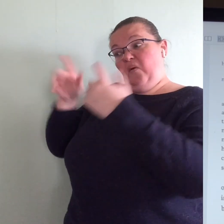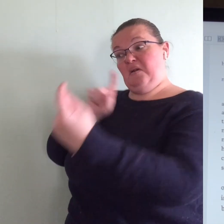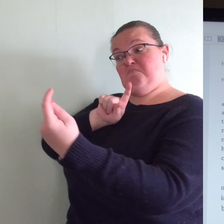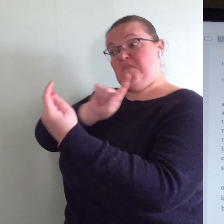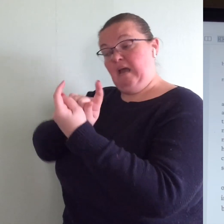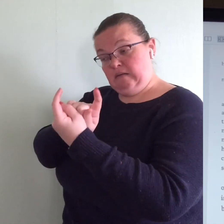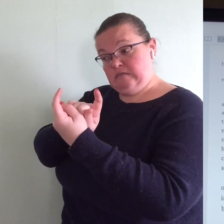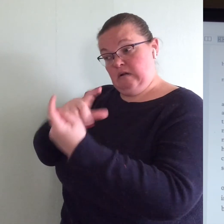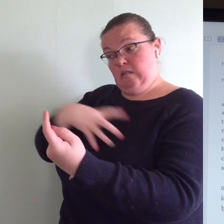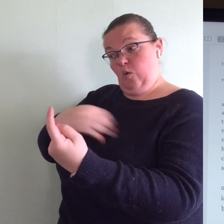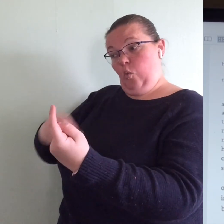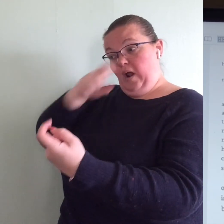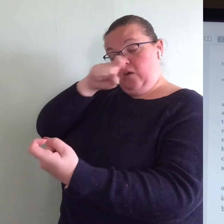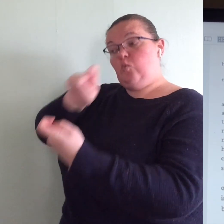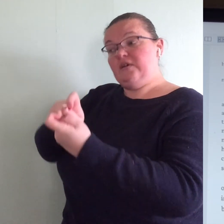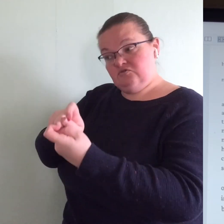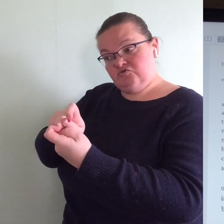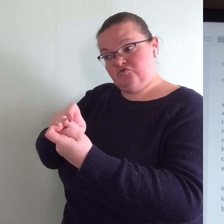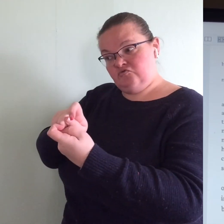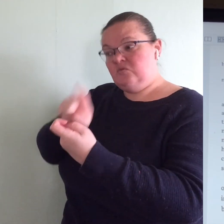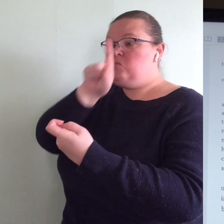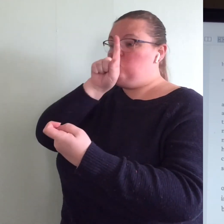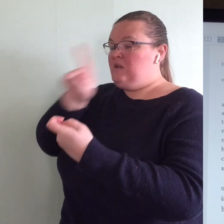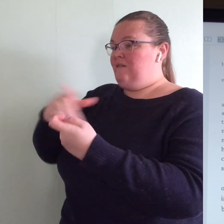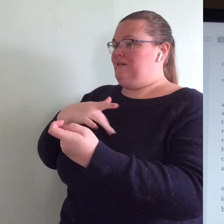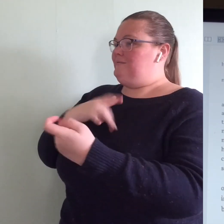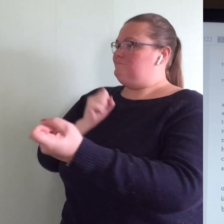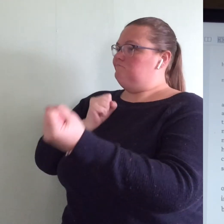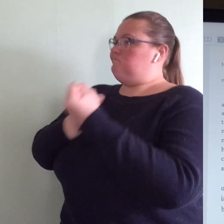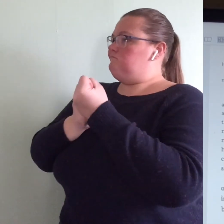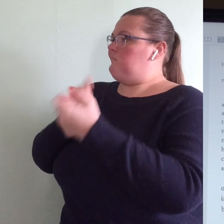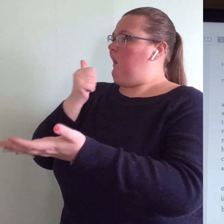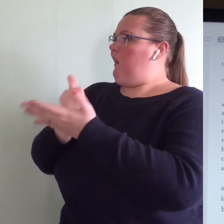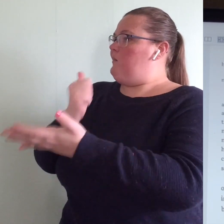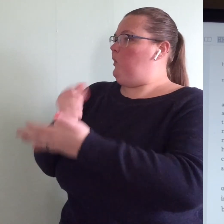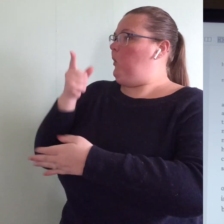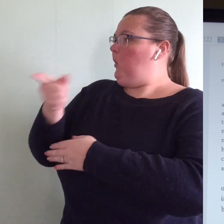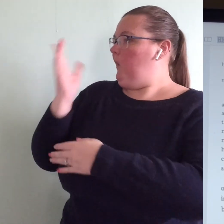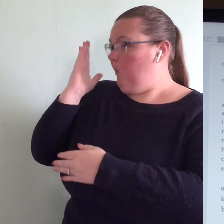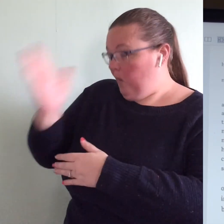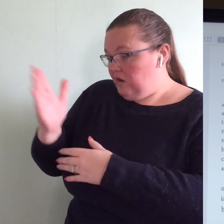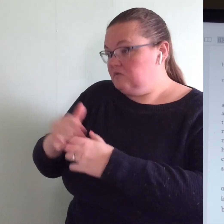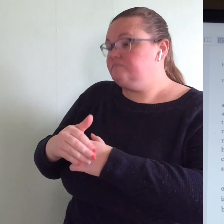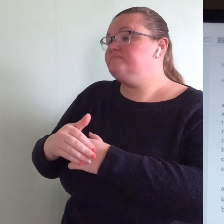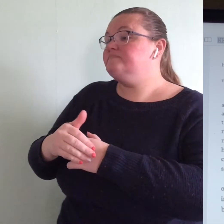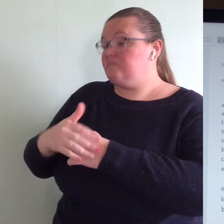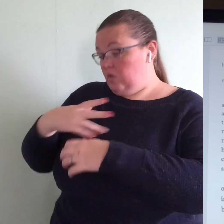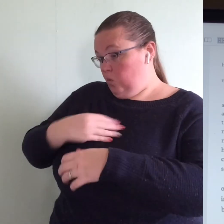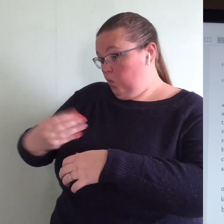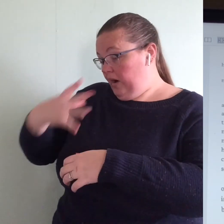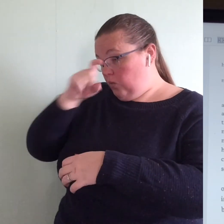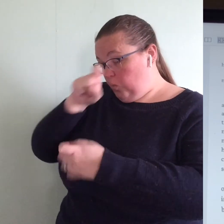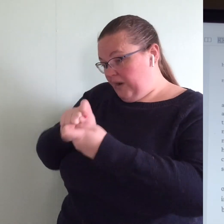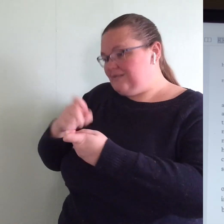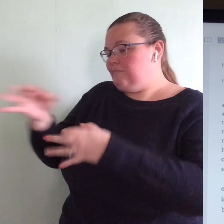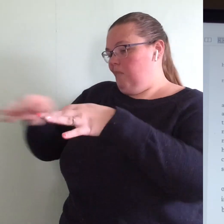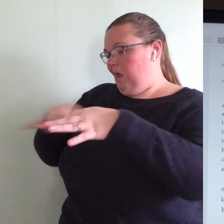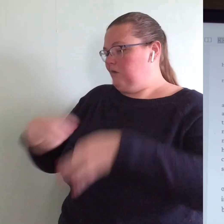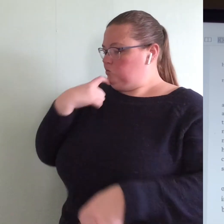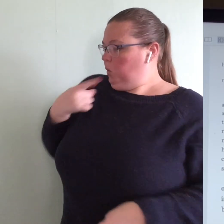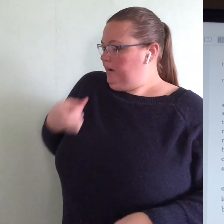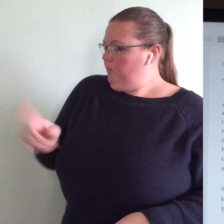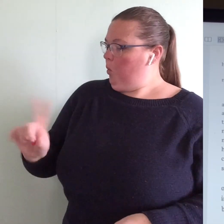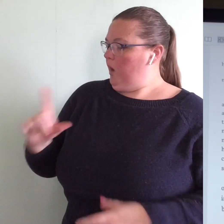Witch and joined her side, and been told where she lives. I don't like to mention it before, he being your